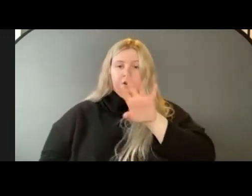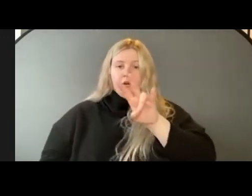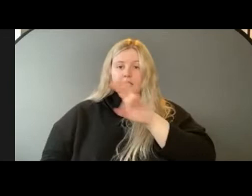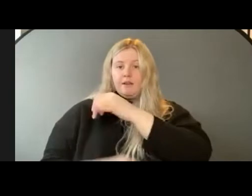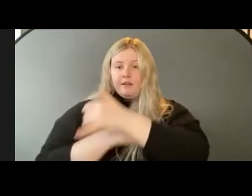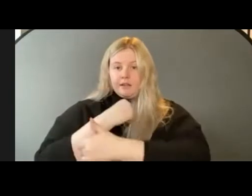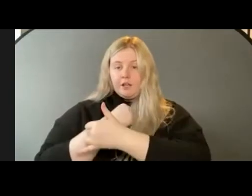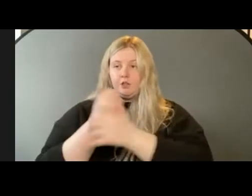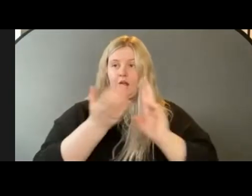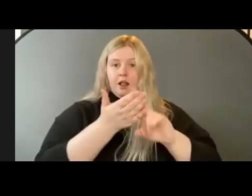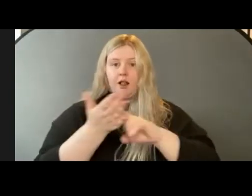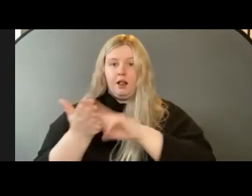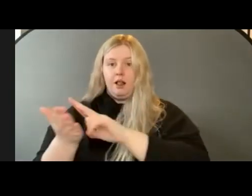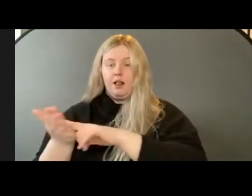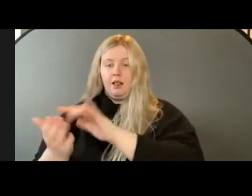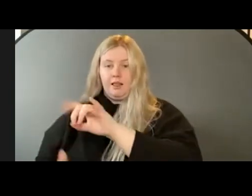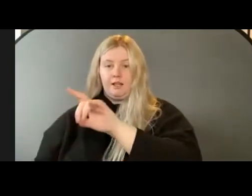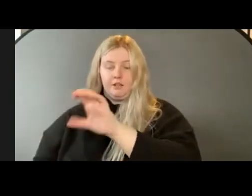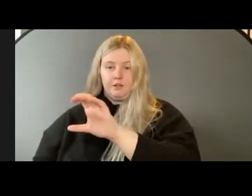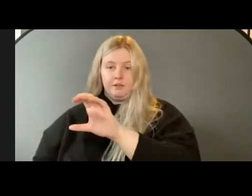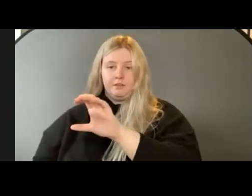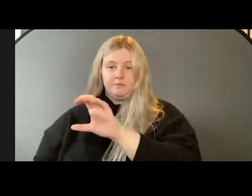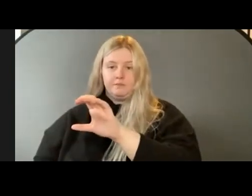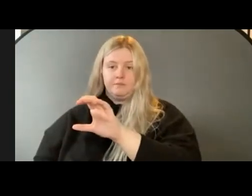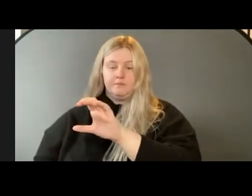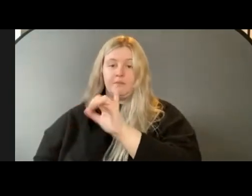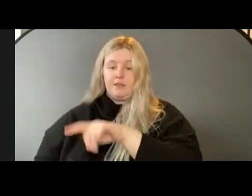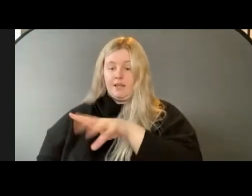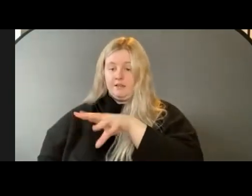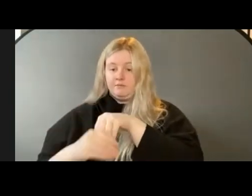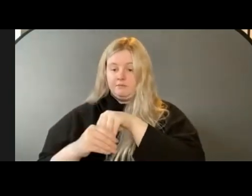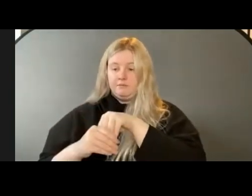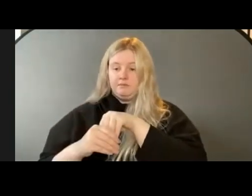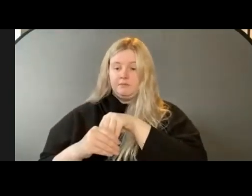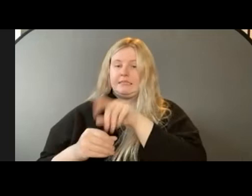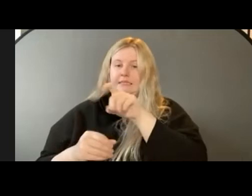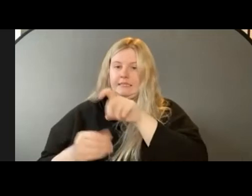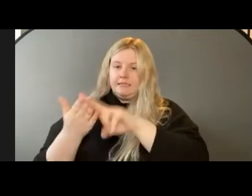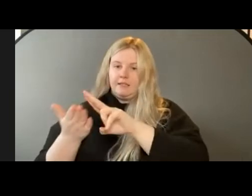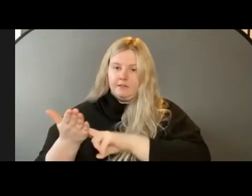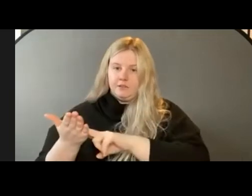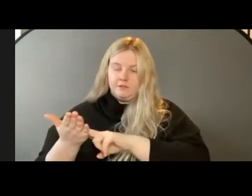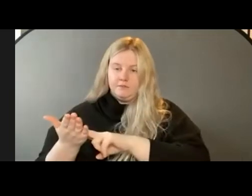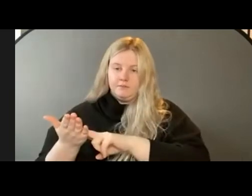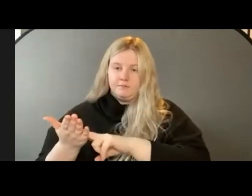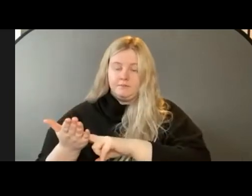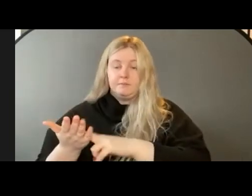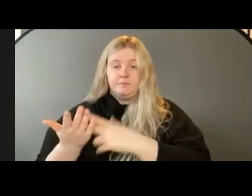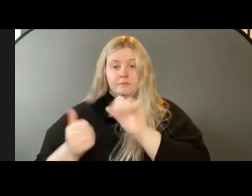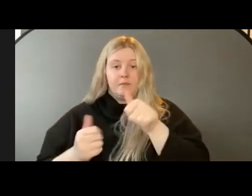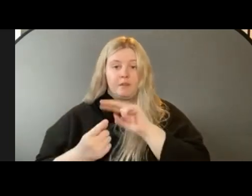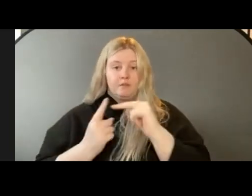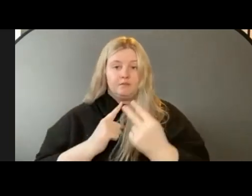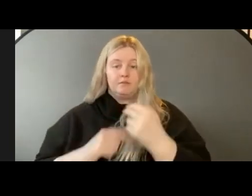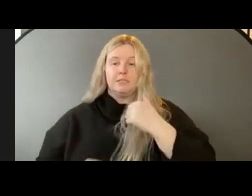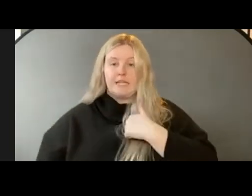document, which buried deep inside had a reference to the need for a convention. On the other hand, Canada and